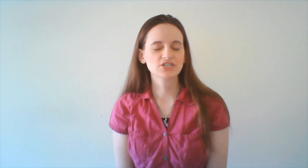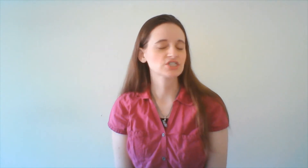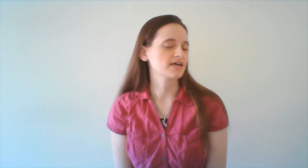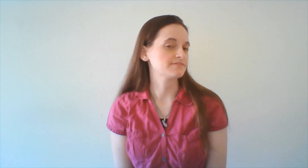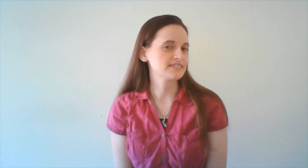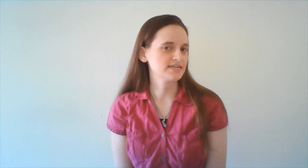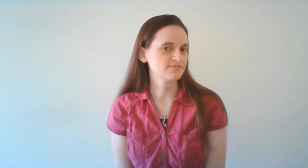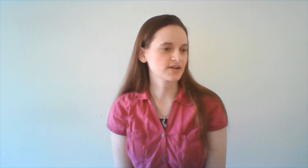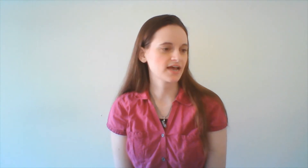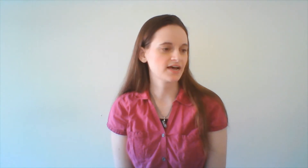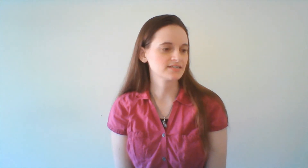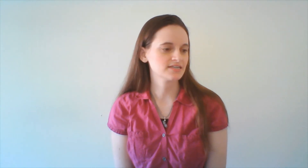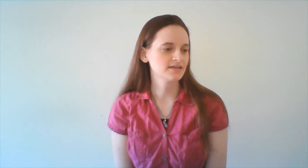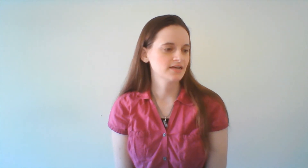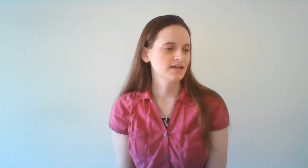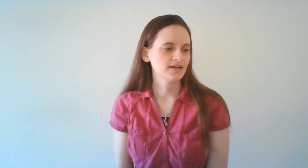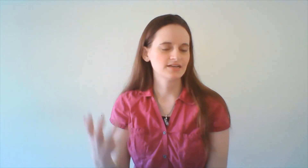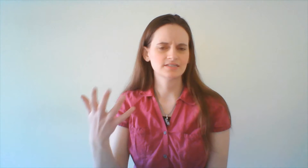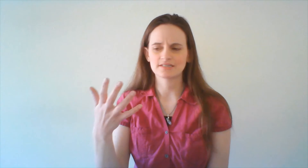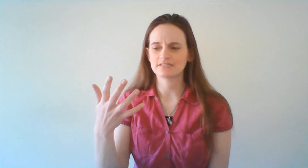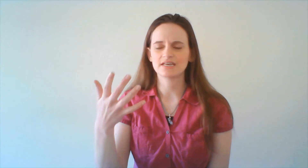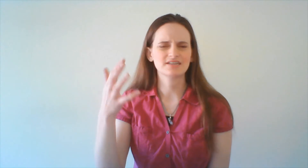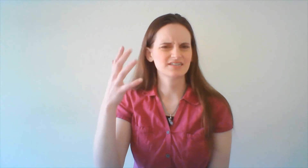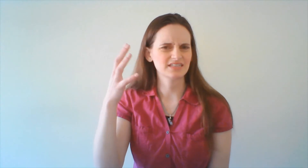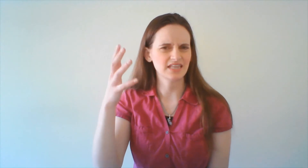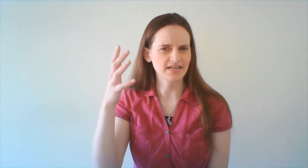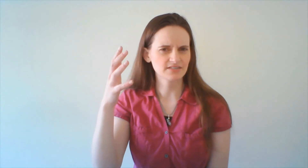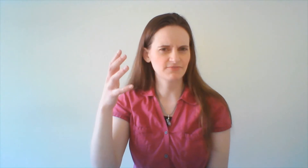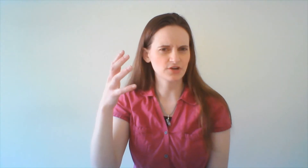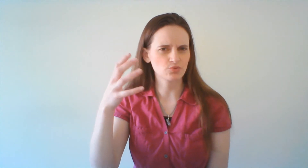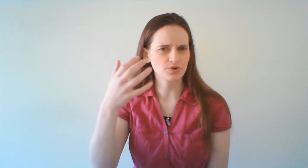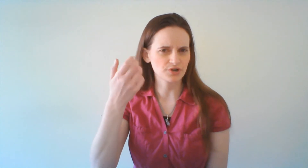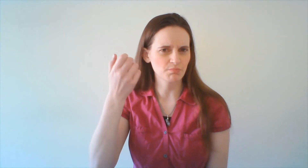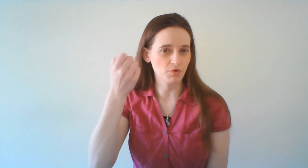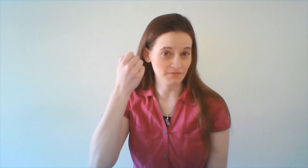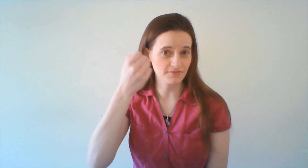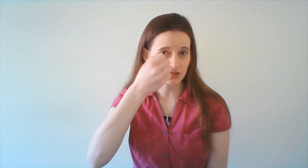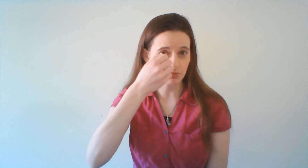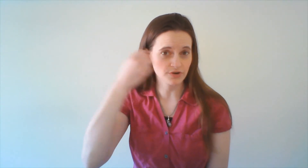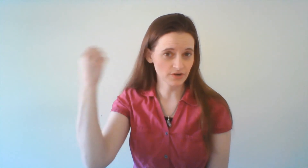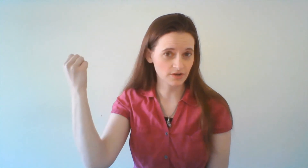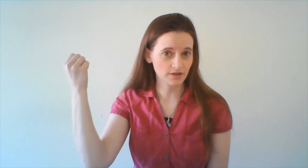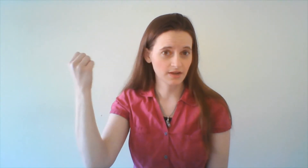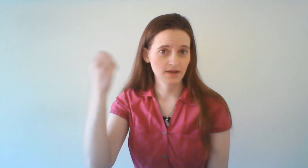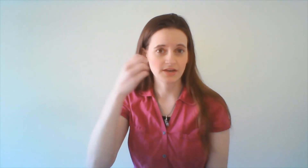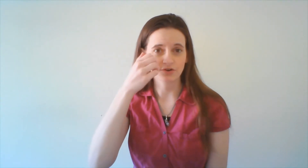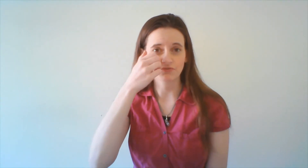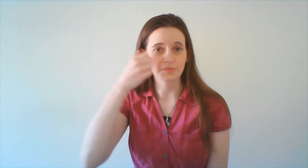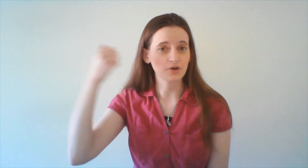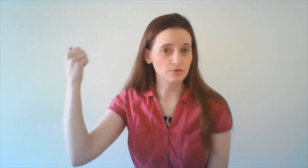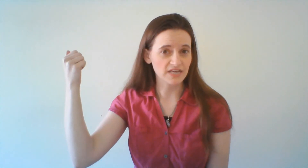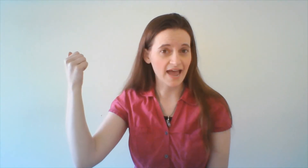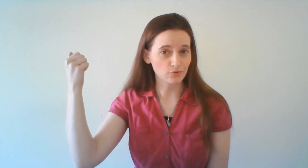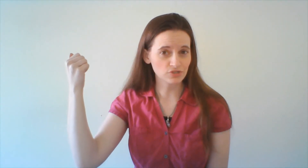Modifications I have seen for cat is less finger work, more fist work, and you go from the nose out.